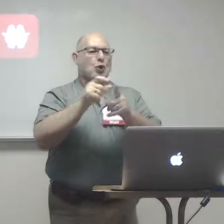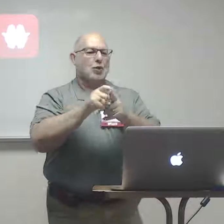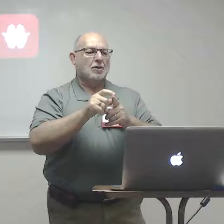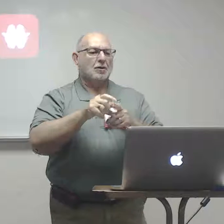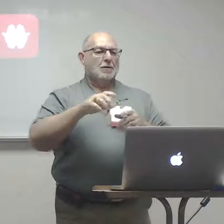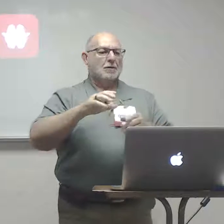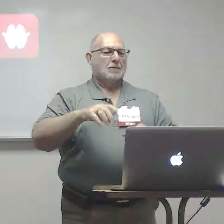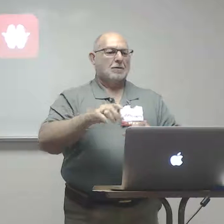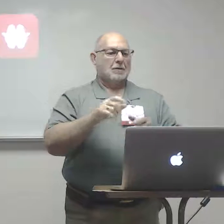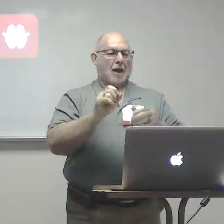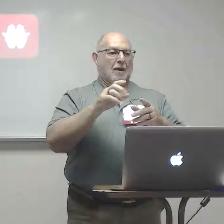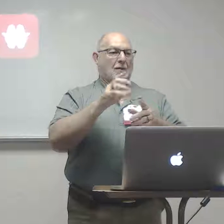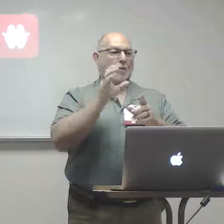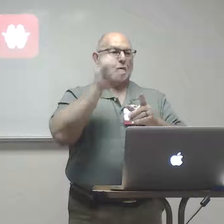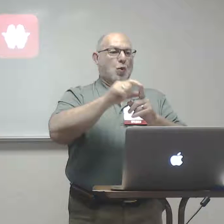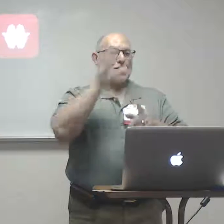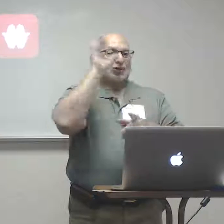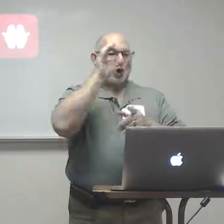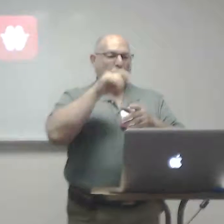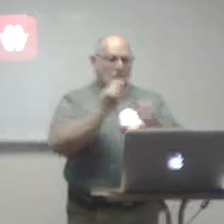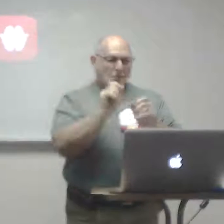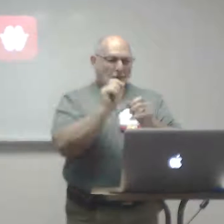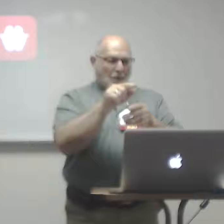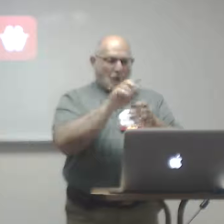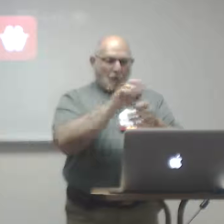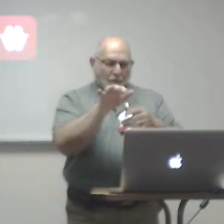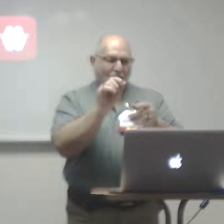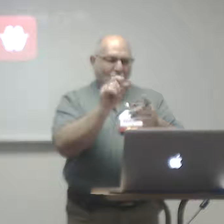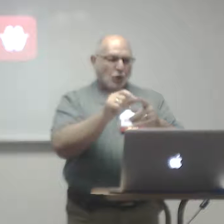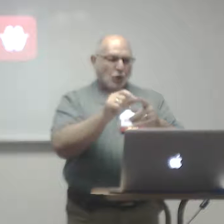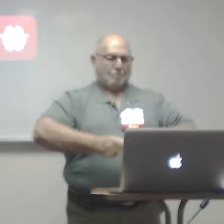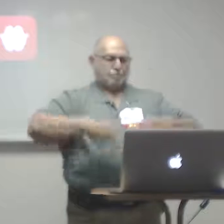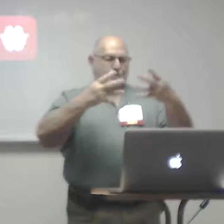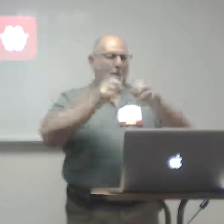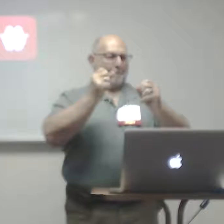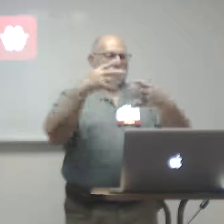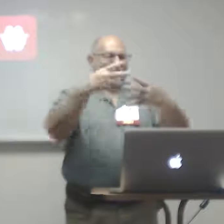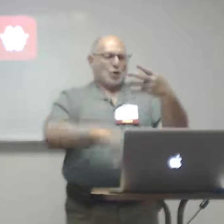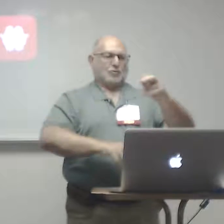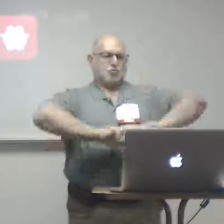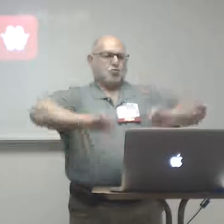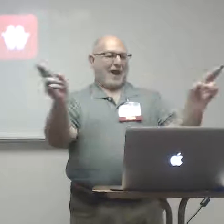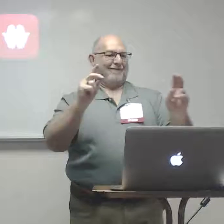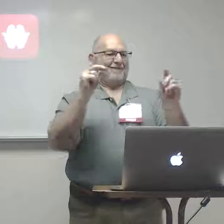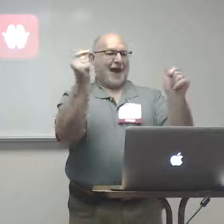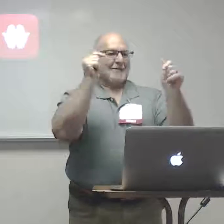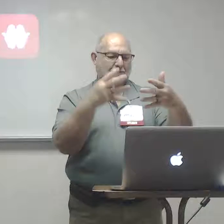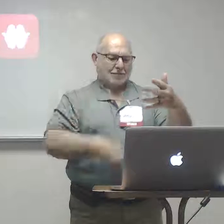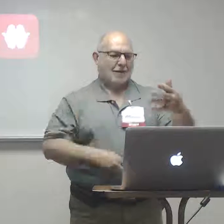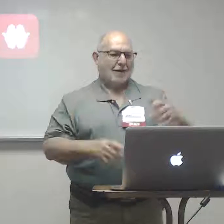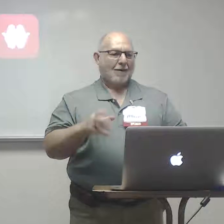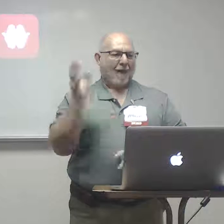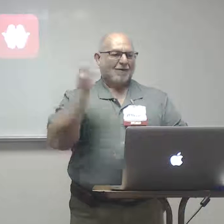word like word search, word many first writing fast. Right away,